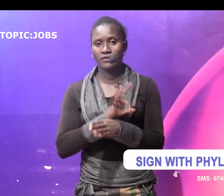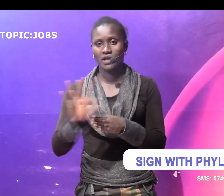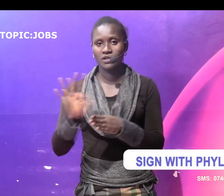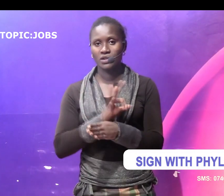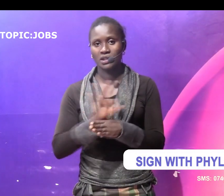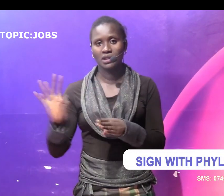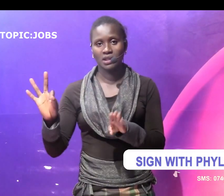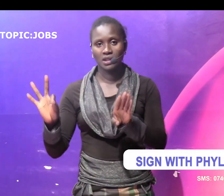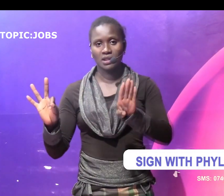Function.